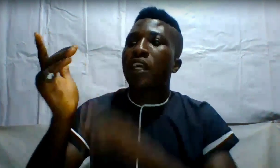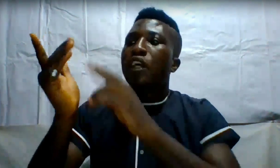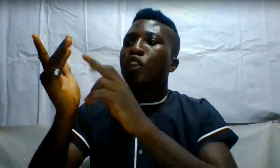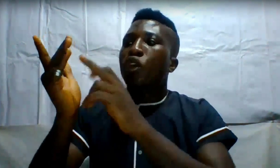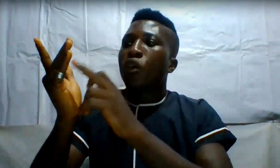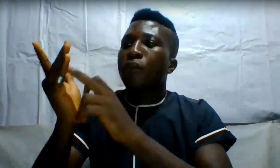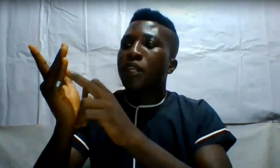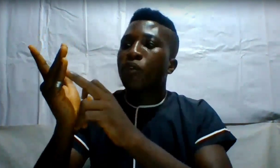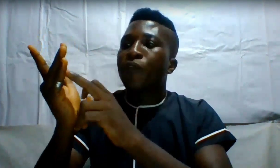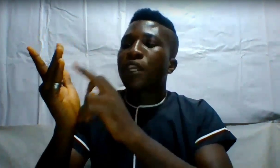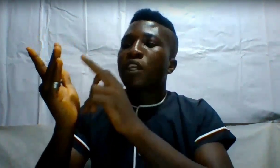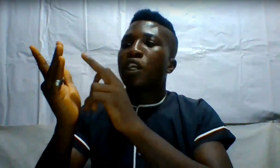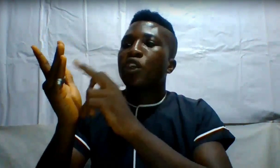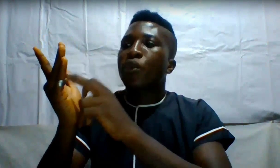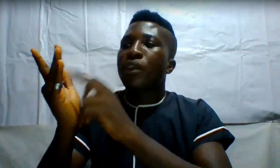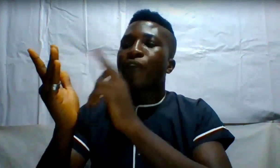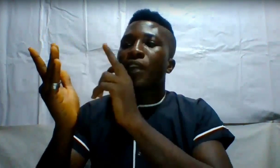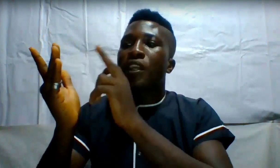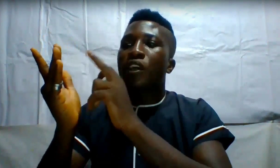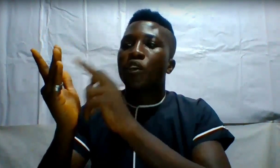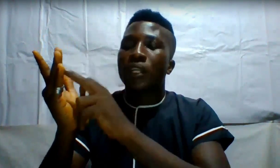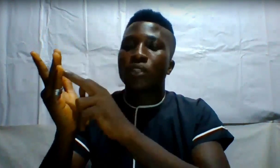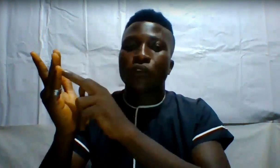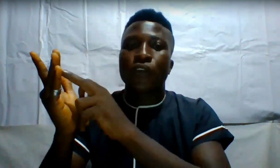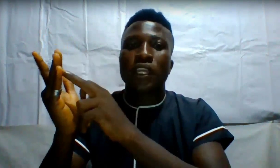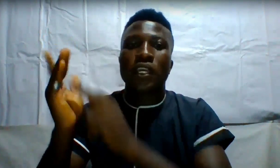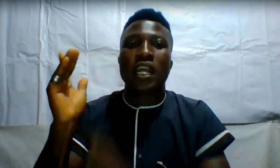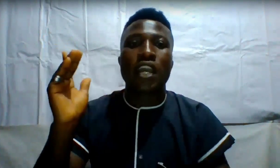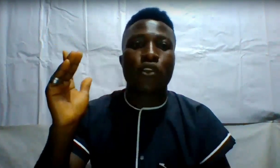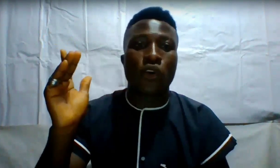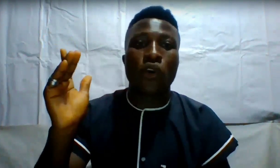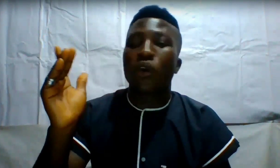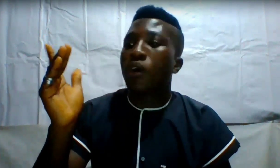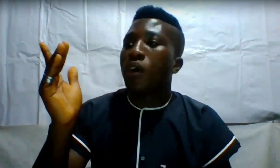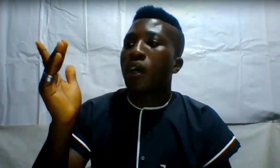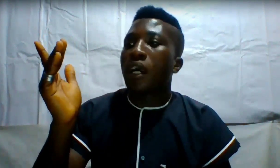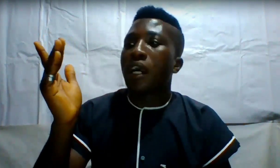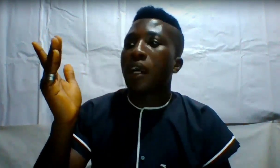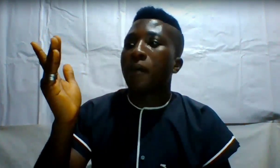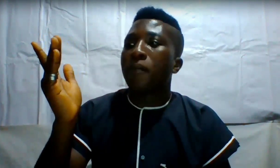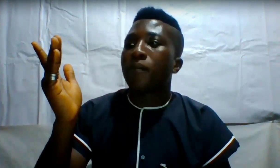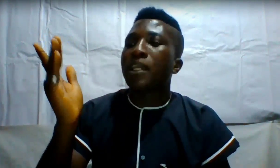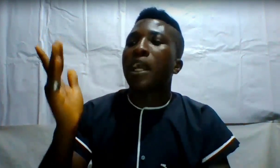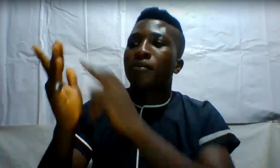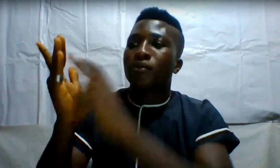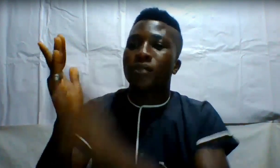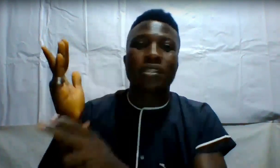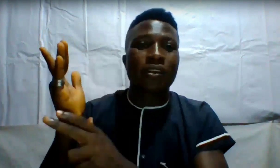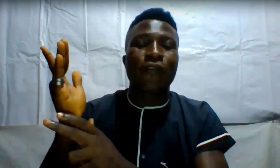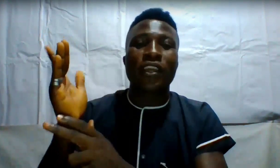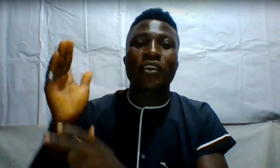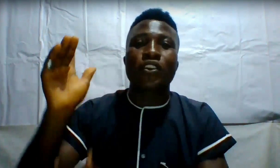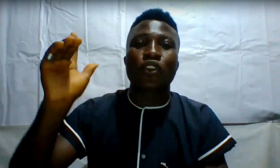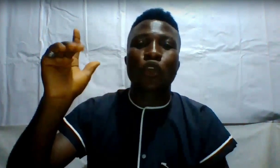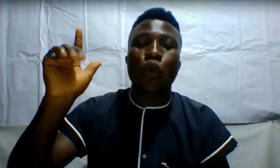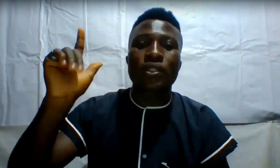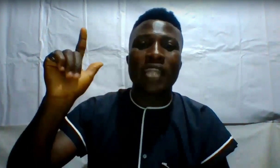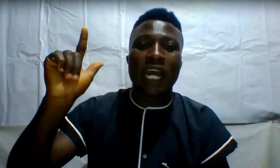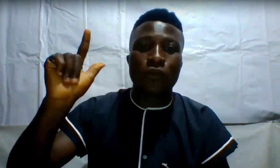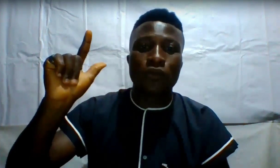finger, your ring finger, your little finger, and your, the three fingers goes down. Your index finger